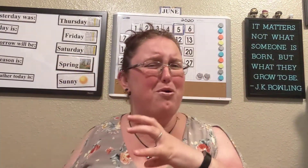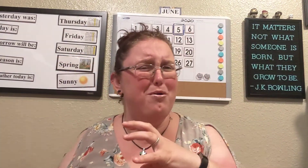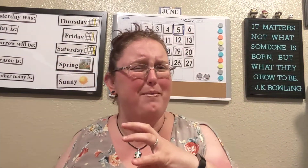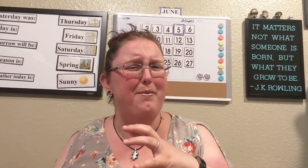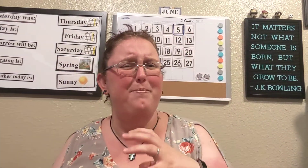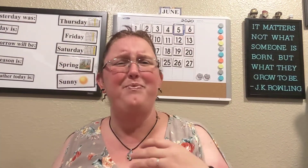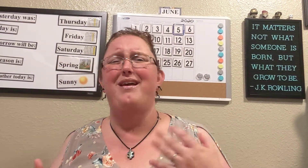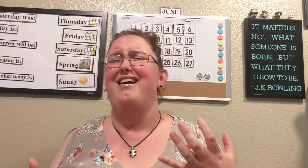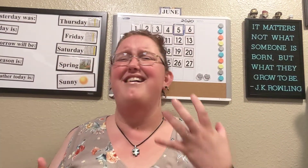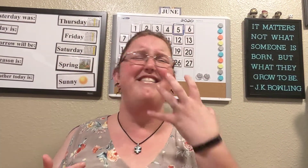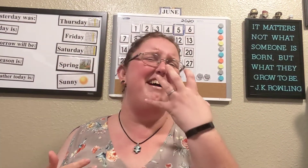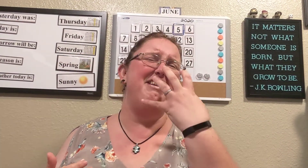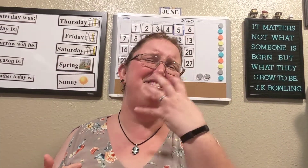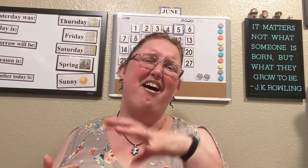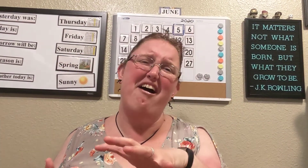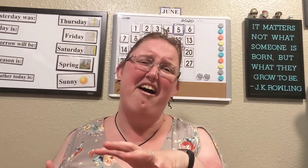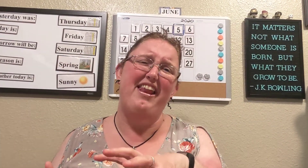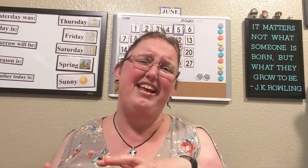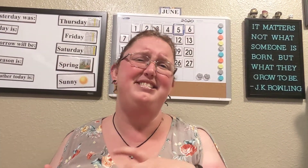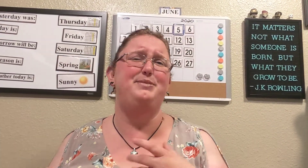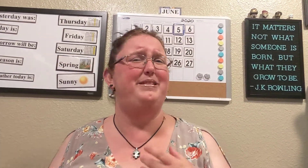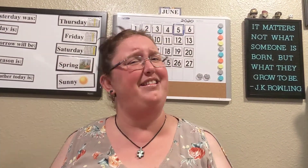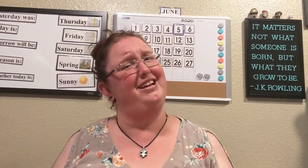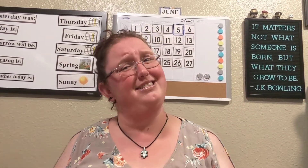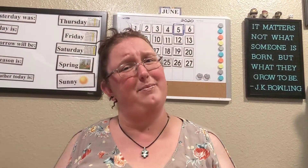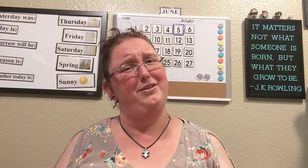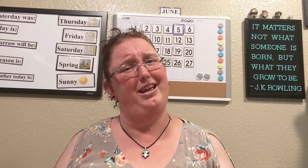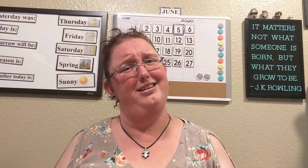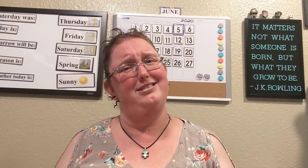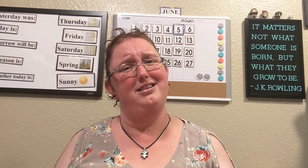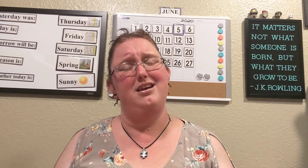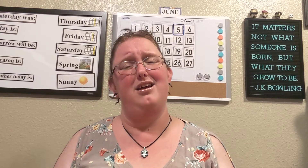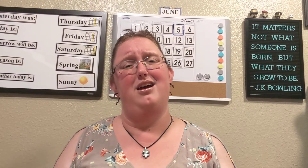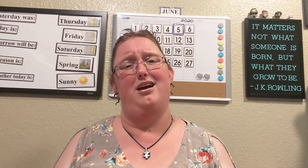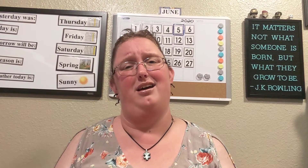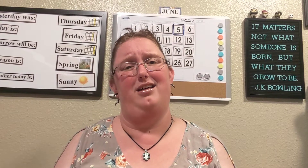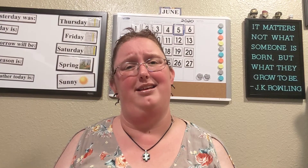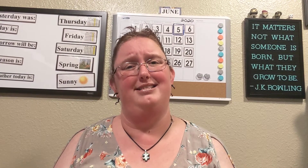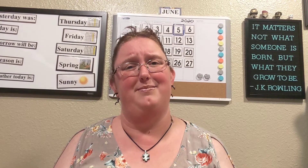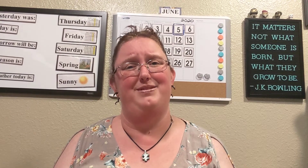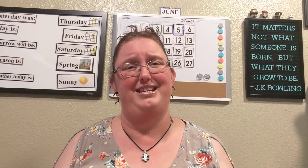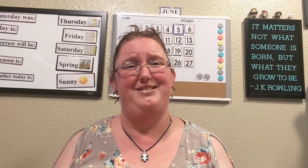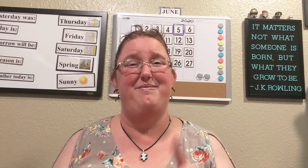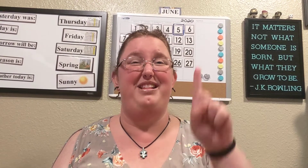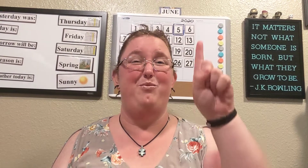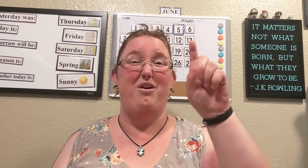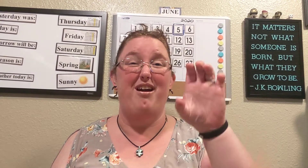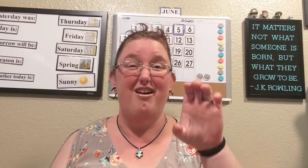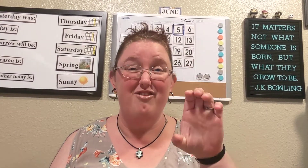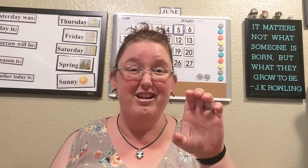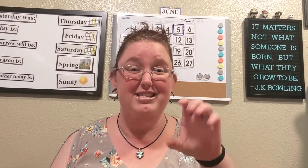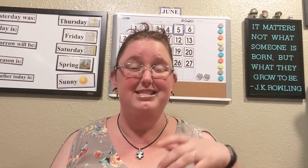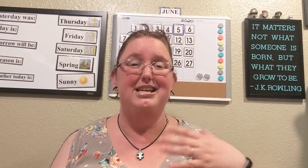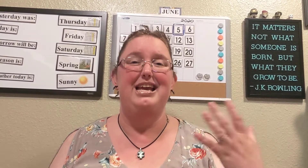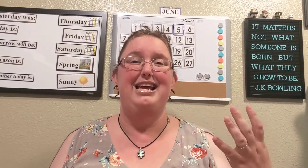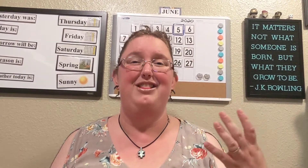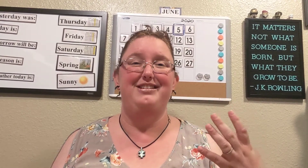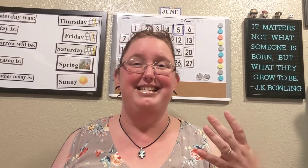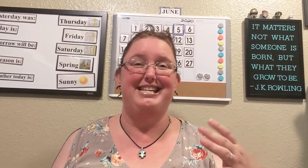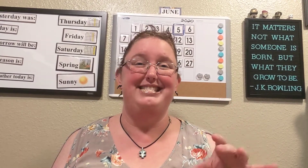warm, not as hot as it's been the last couple of days. Last couple of days have been in the 100s. It looks like it's